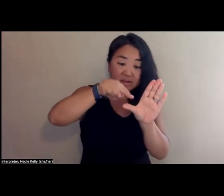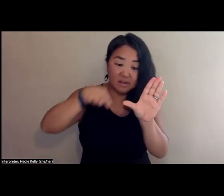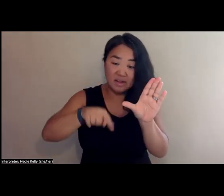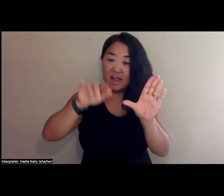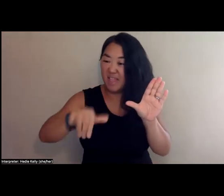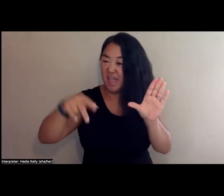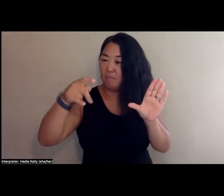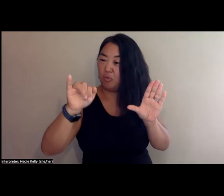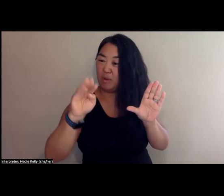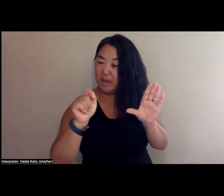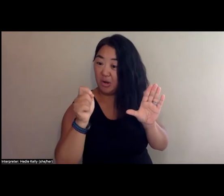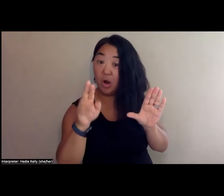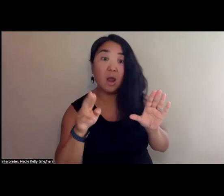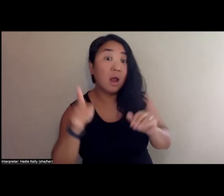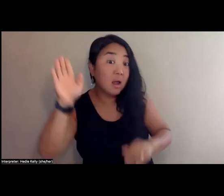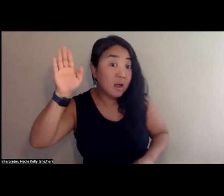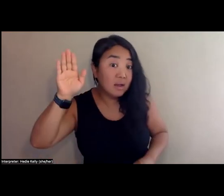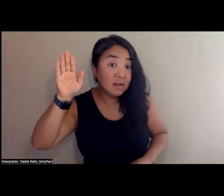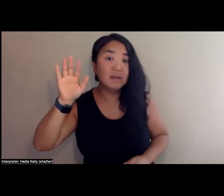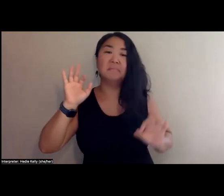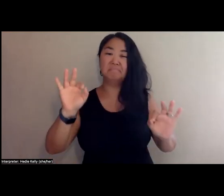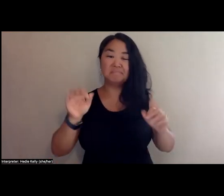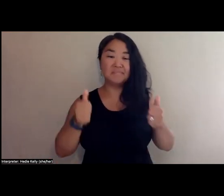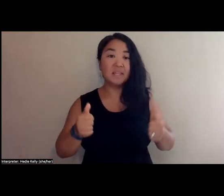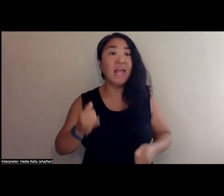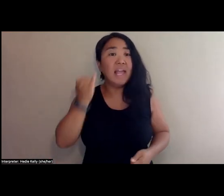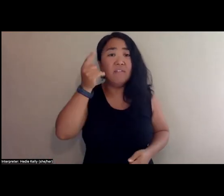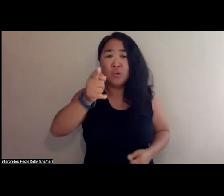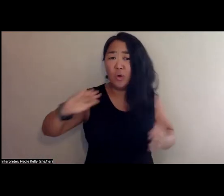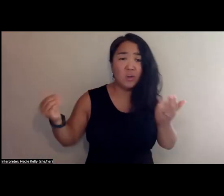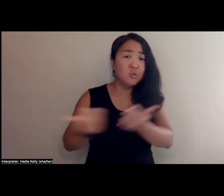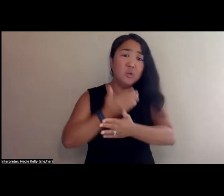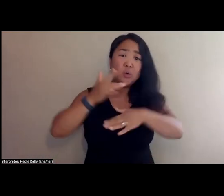Mm-hmm. Okay. And what if you're brand new to this project?